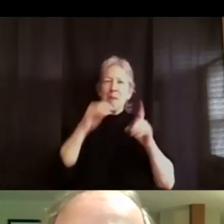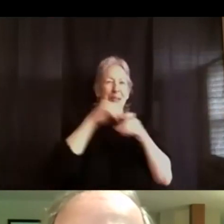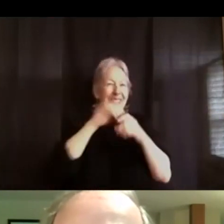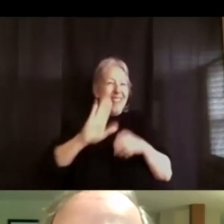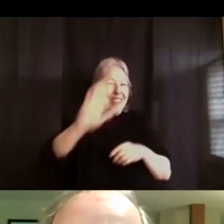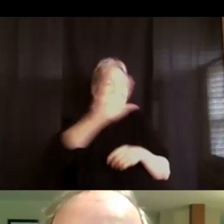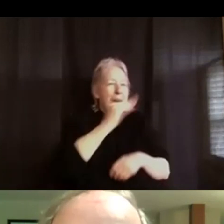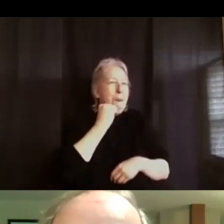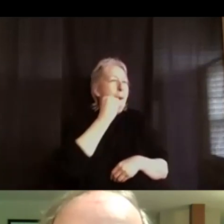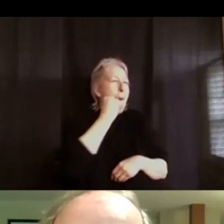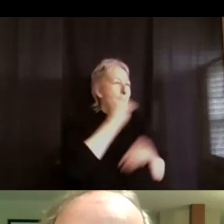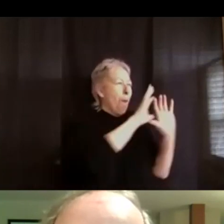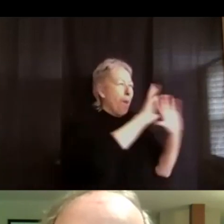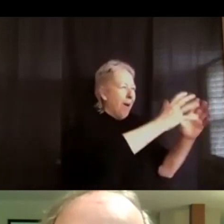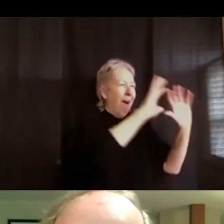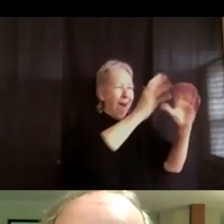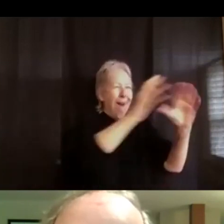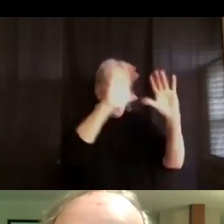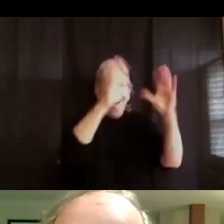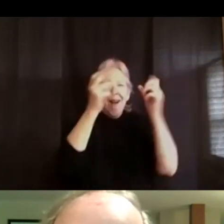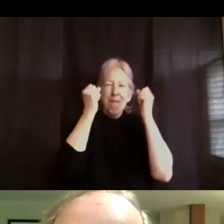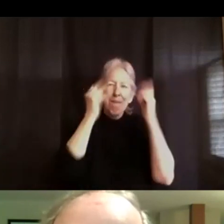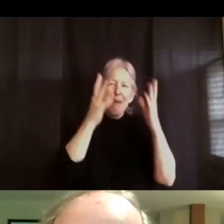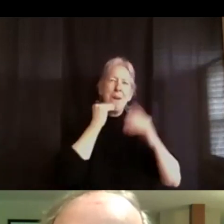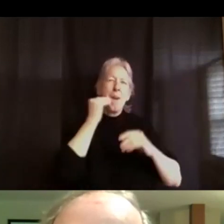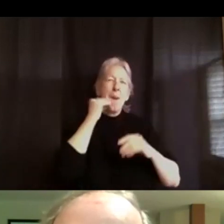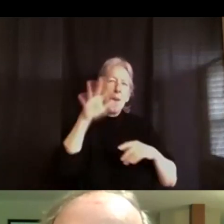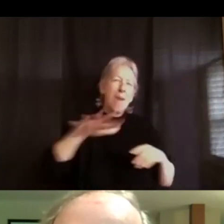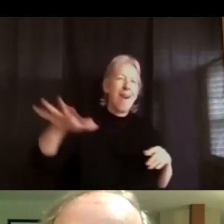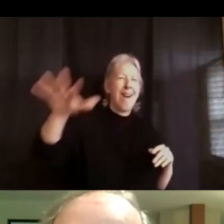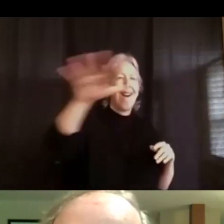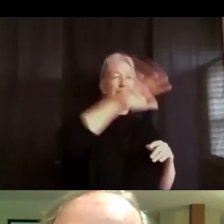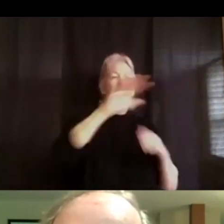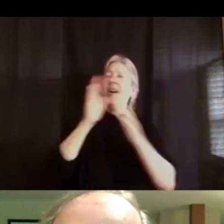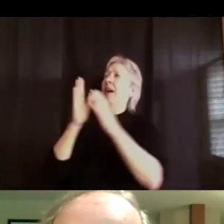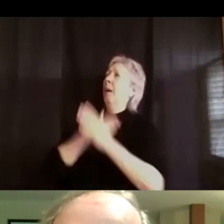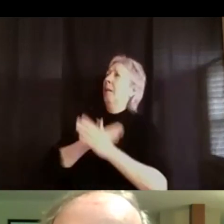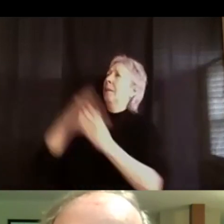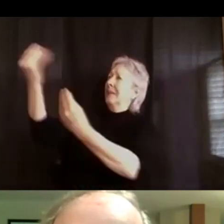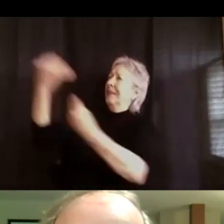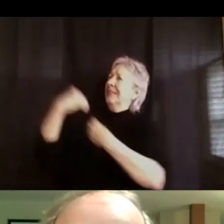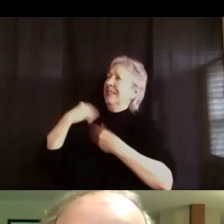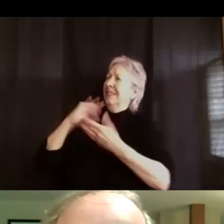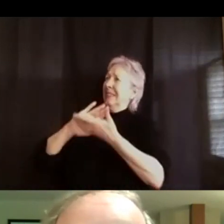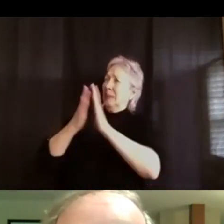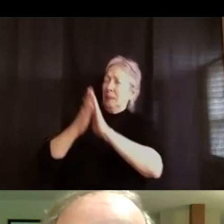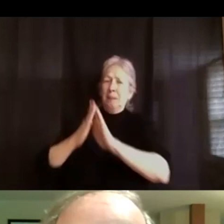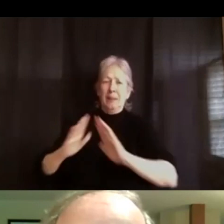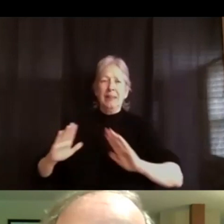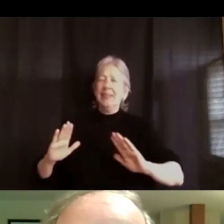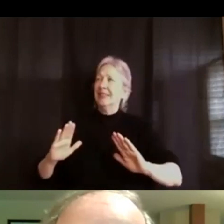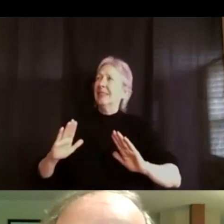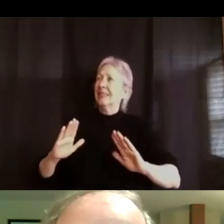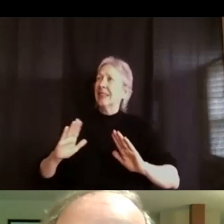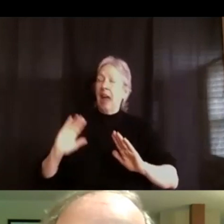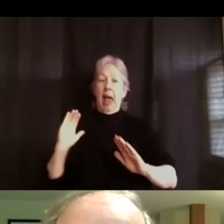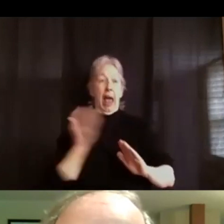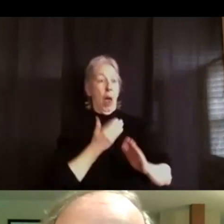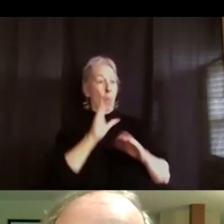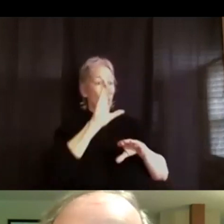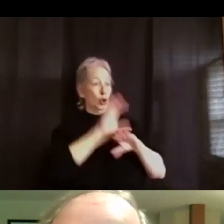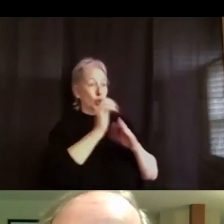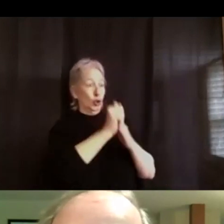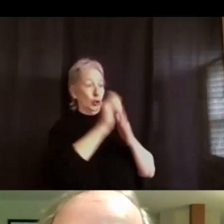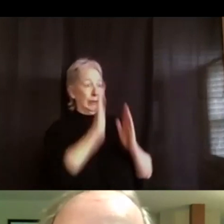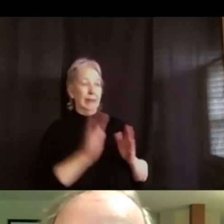separate homes, grant us the gift of your peace. Give strength and wisdom to the leaders of our